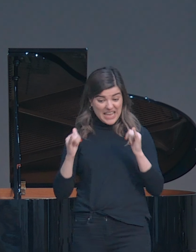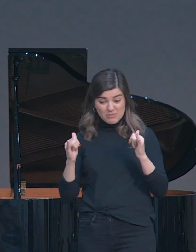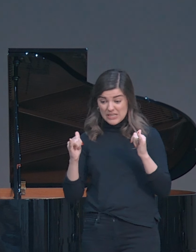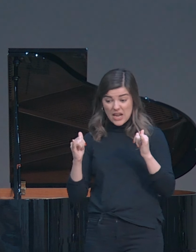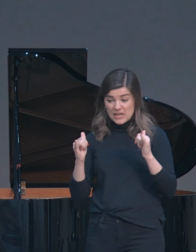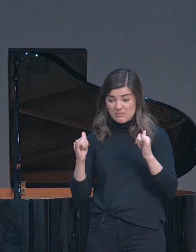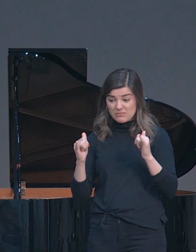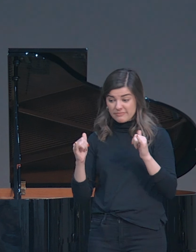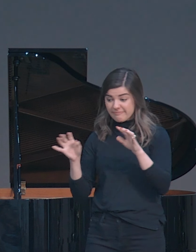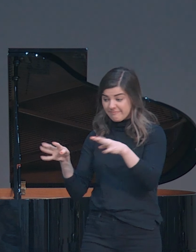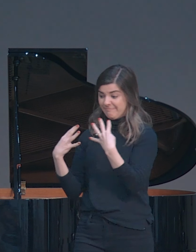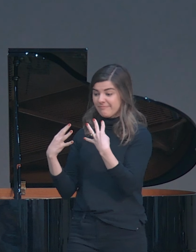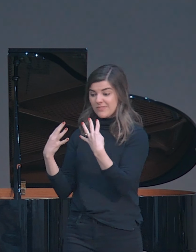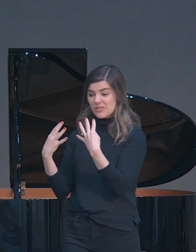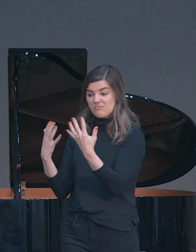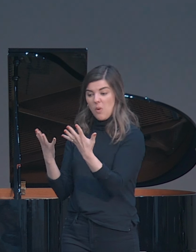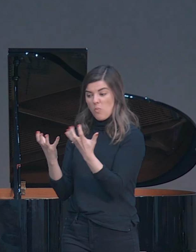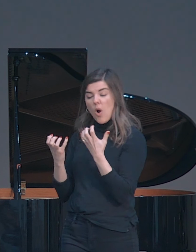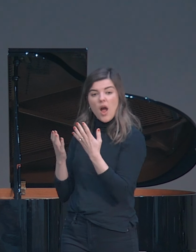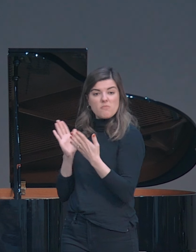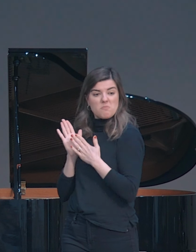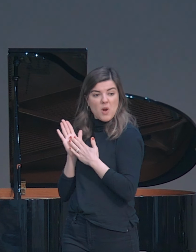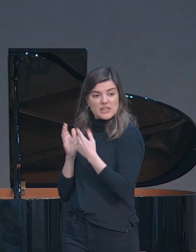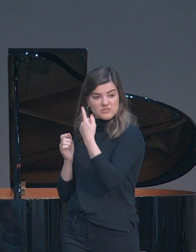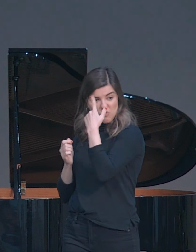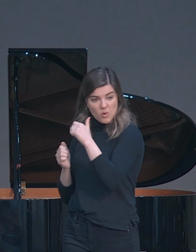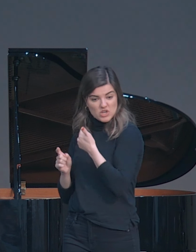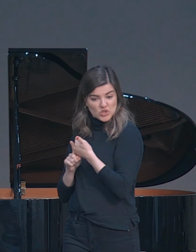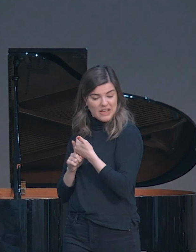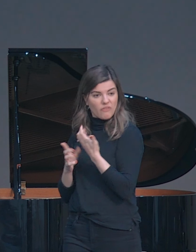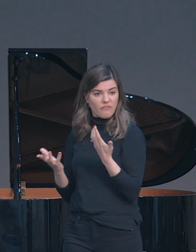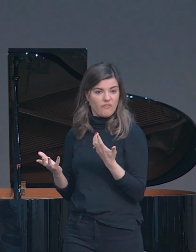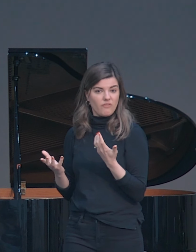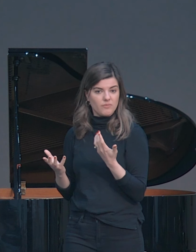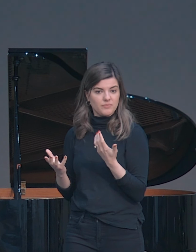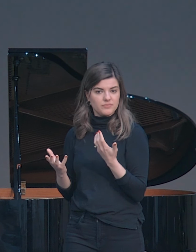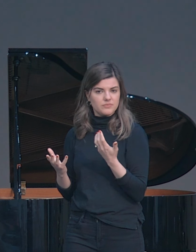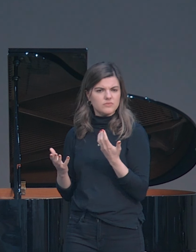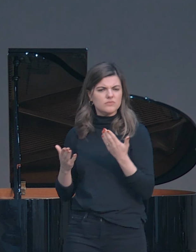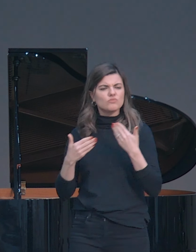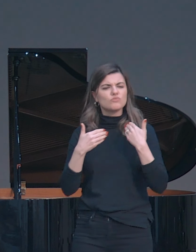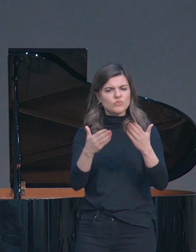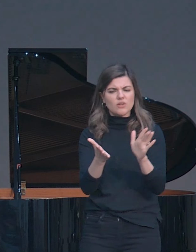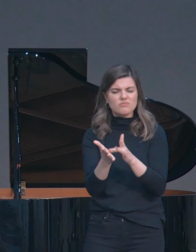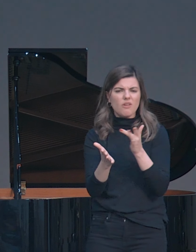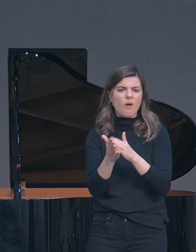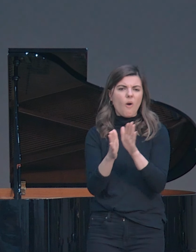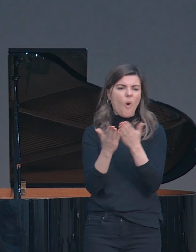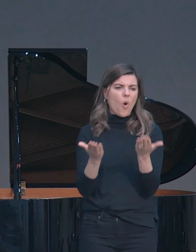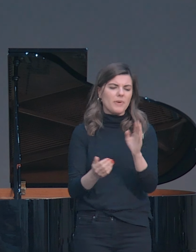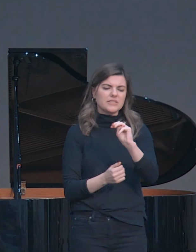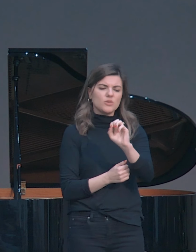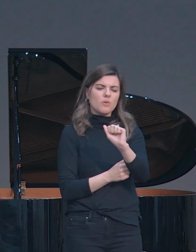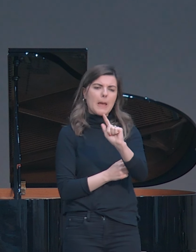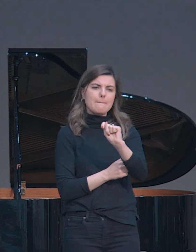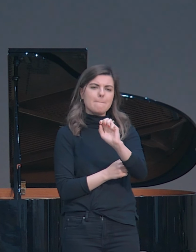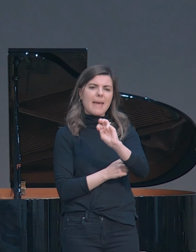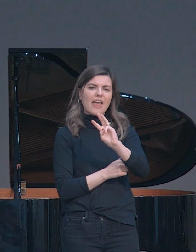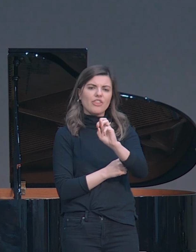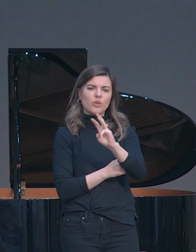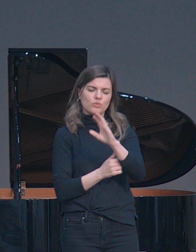God, but for yourself. Find your way in your preferred Bible to Matthew chapter